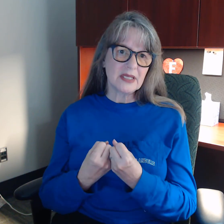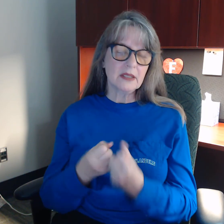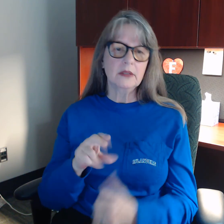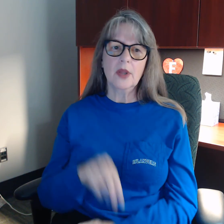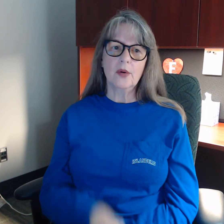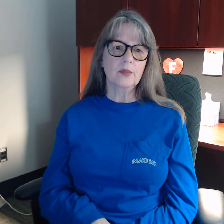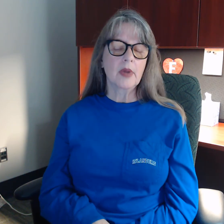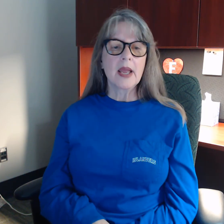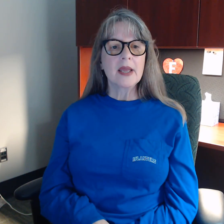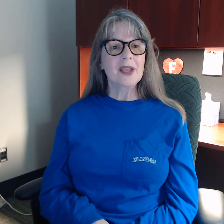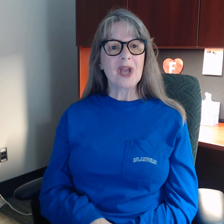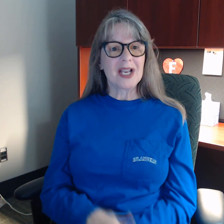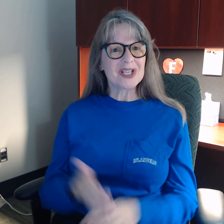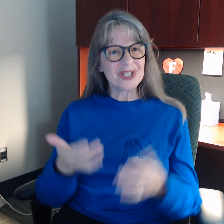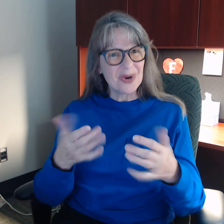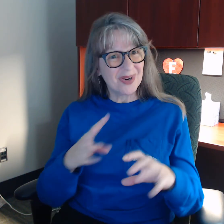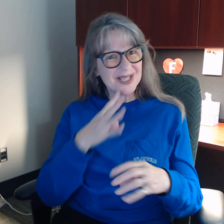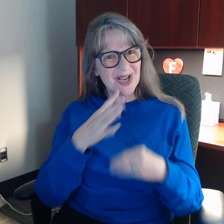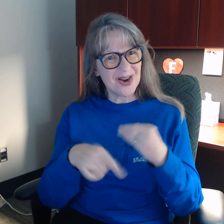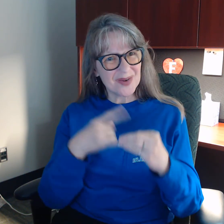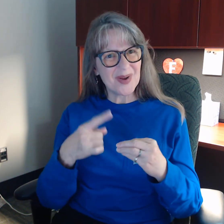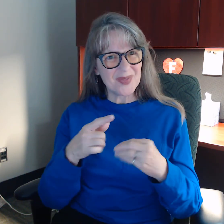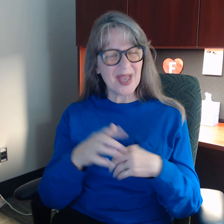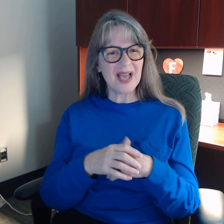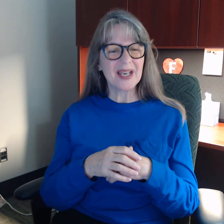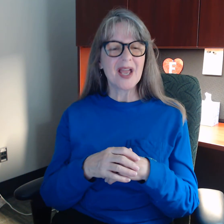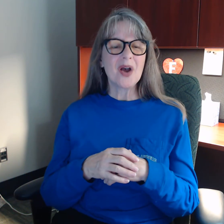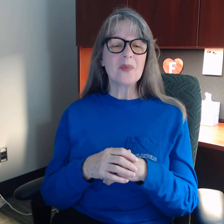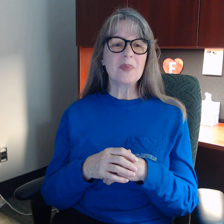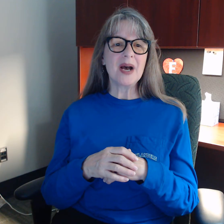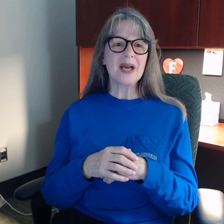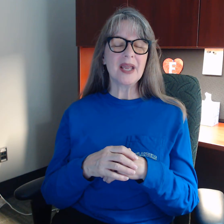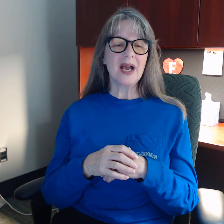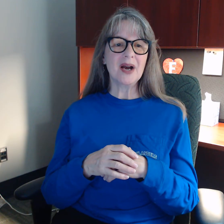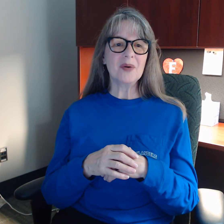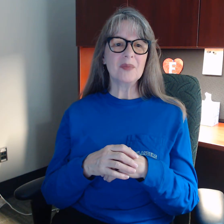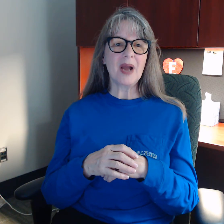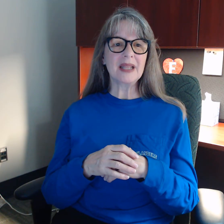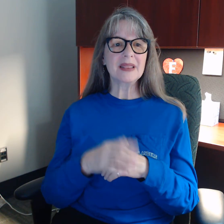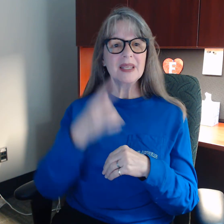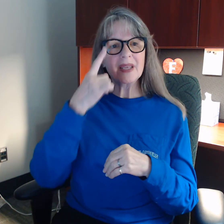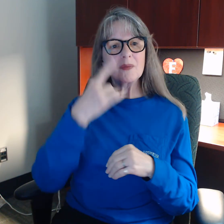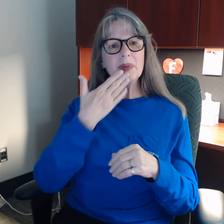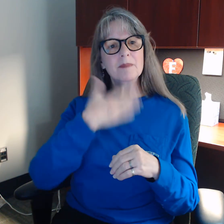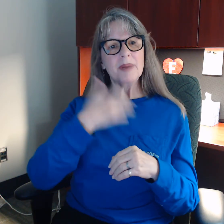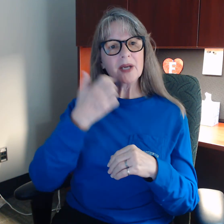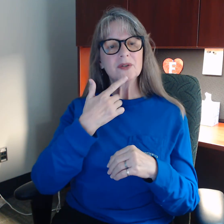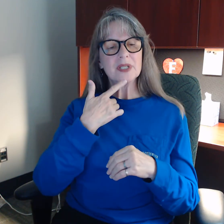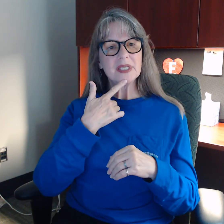accident? No. I just don't want to talk about that. But I think it would be better to